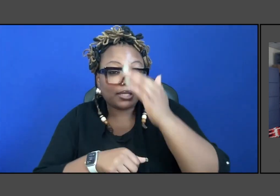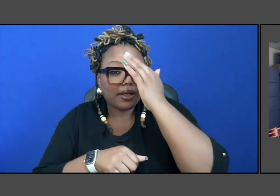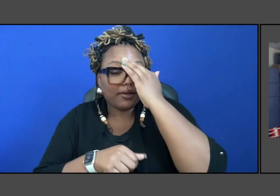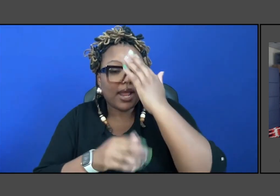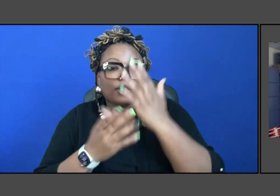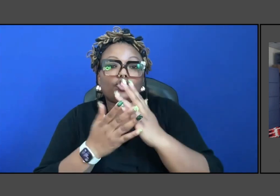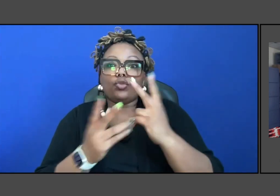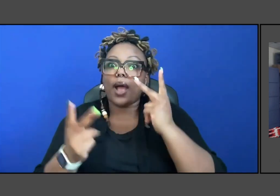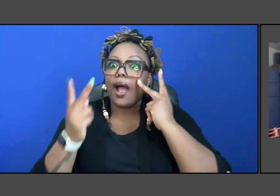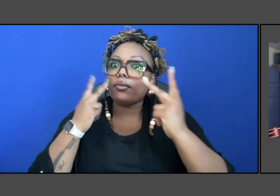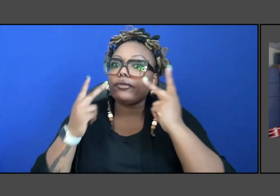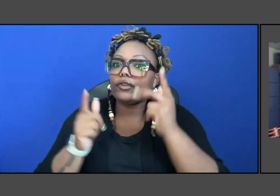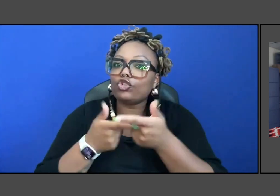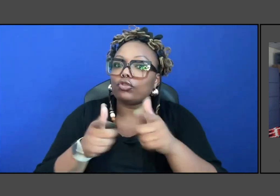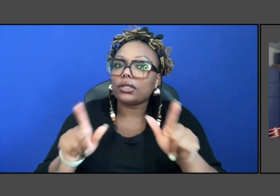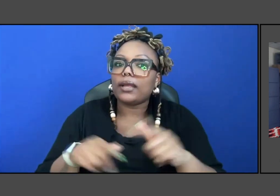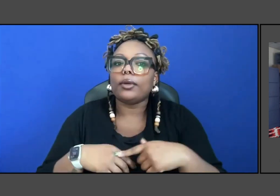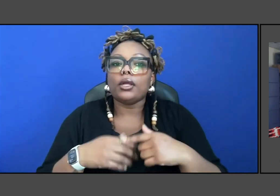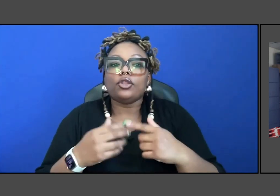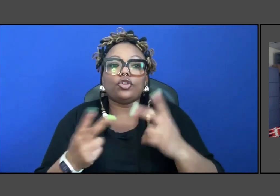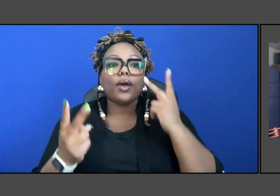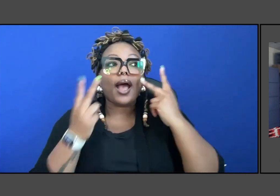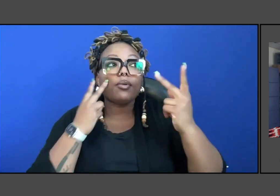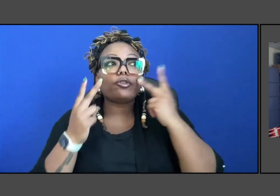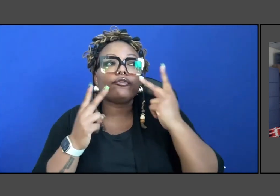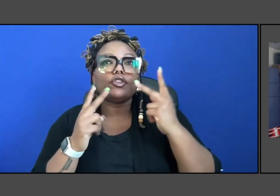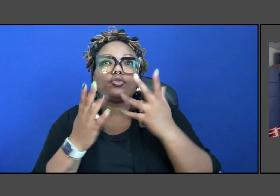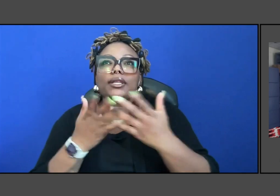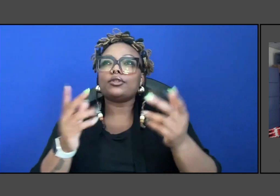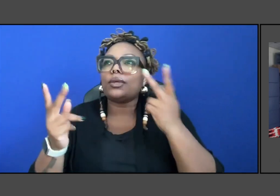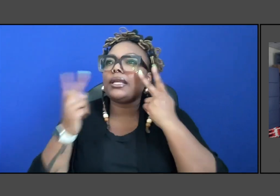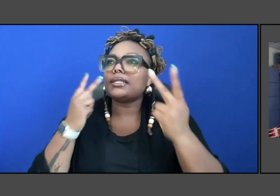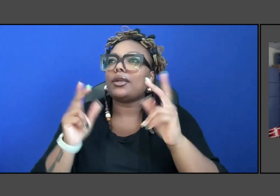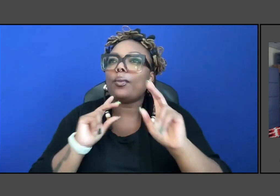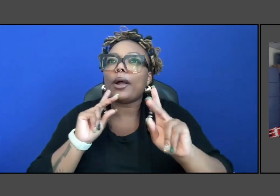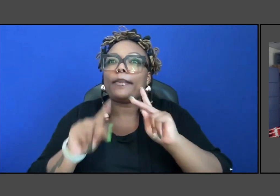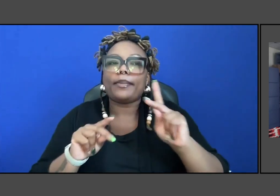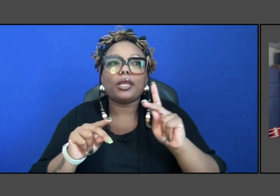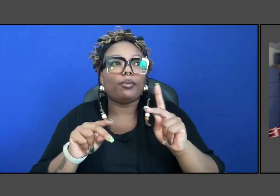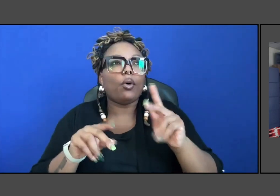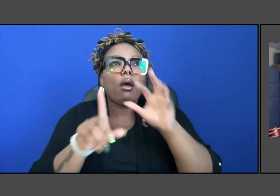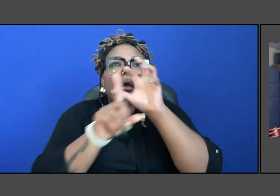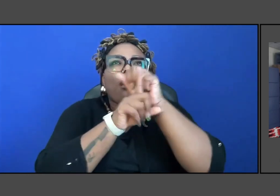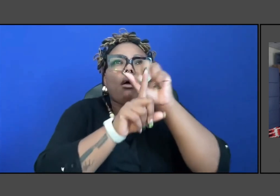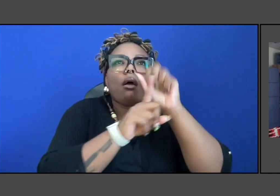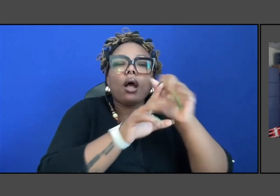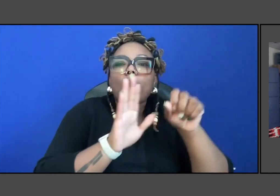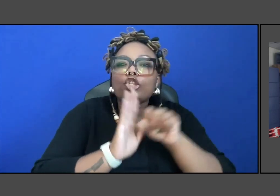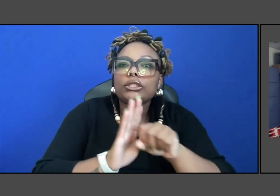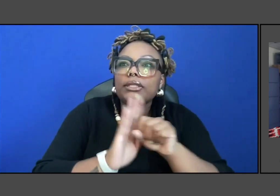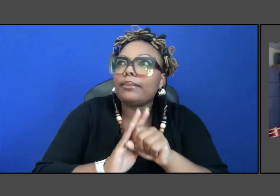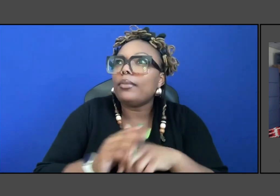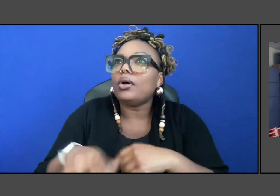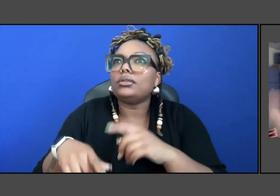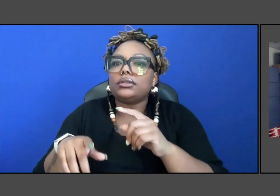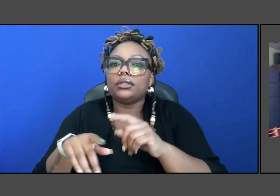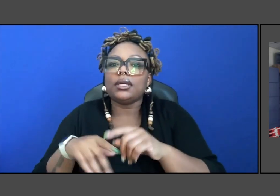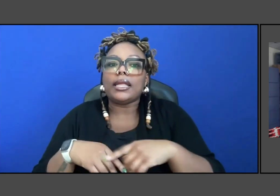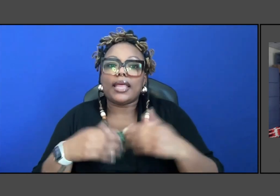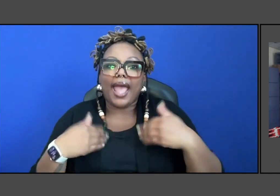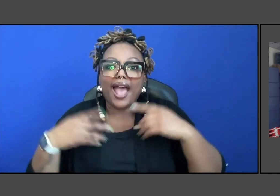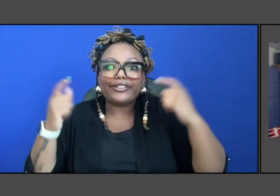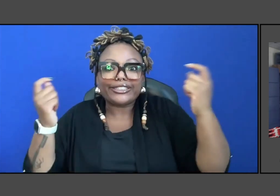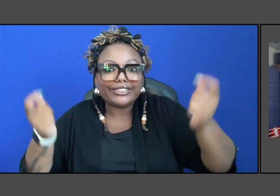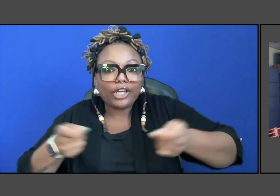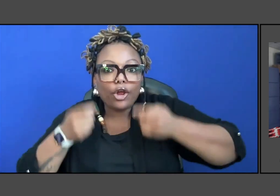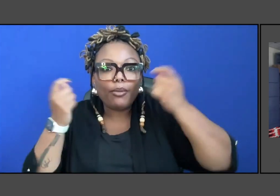languages, through our visual forms, through what people call symbols that are actually ceremonial formulas of, so unpacking